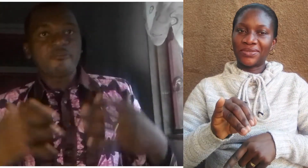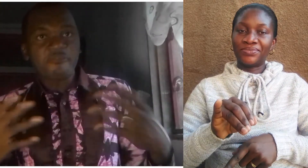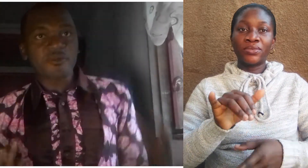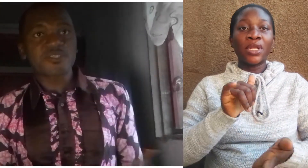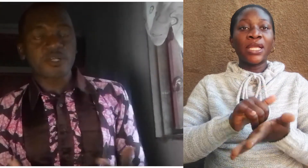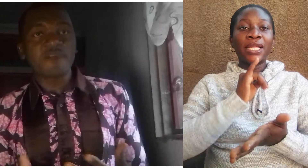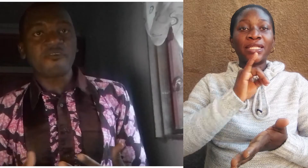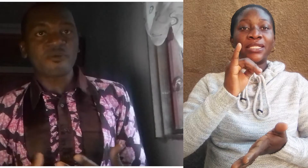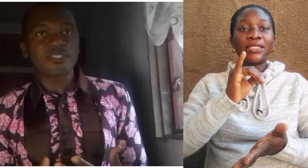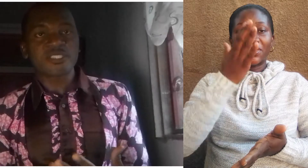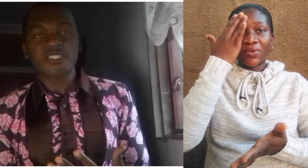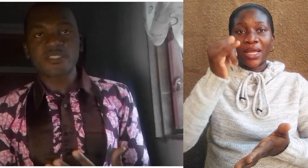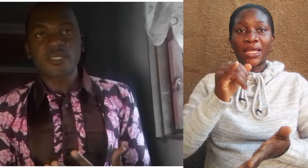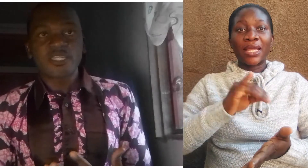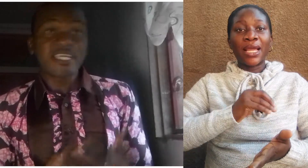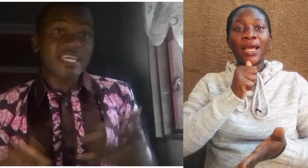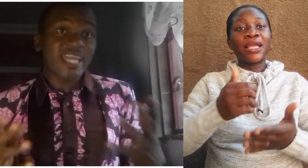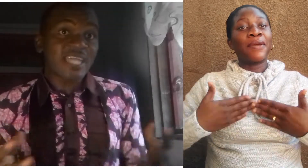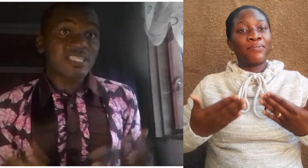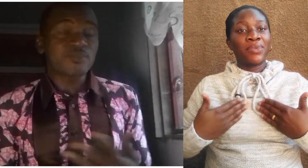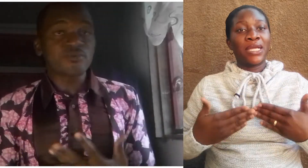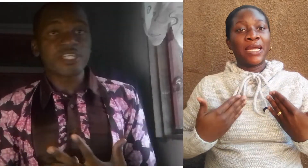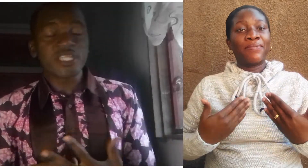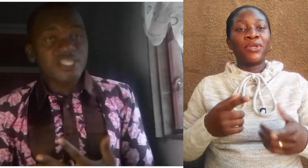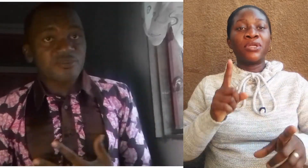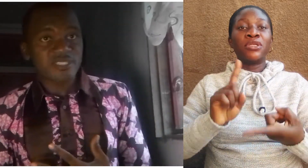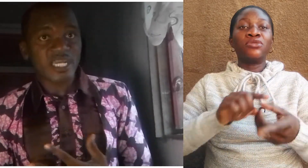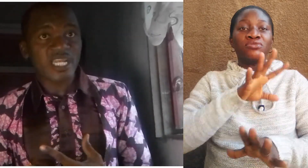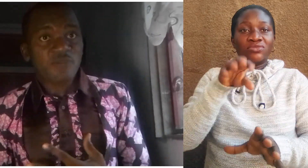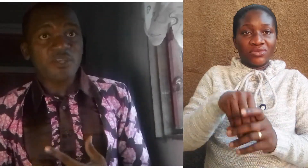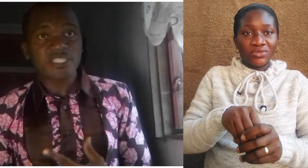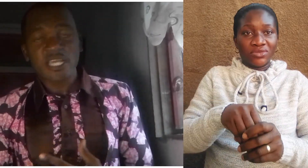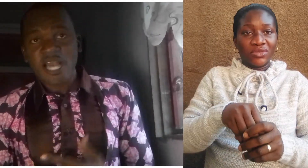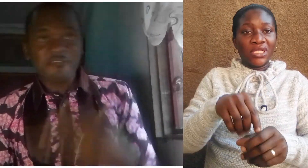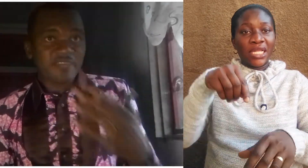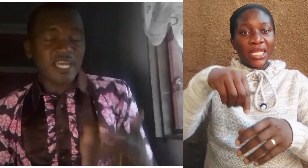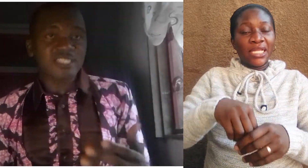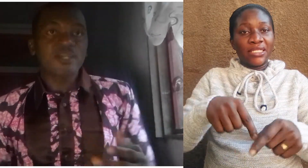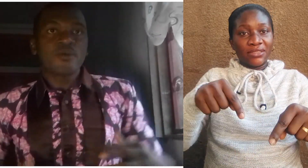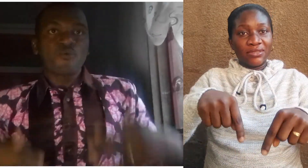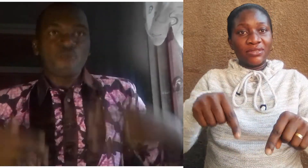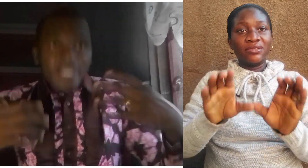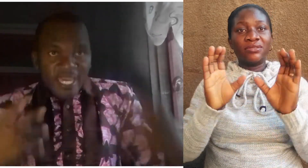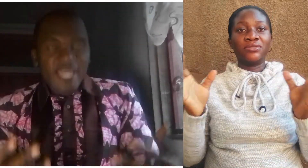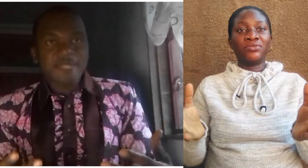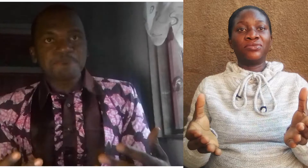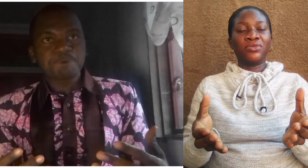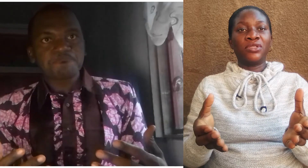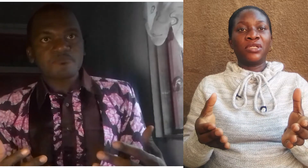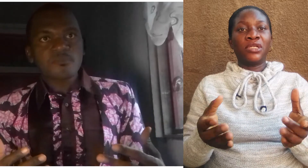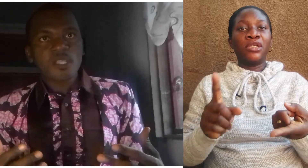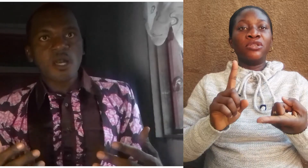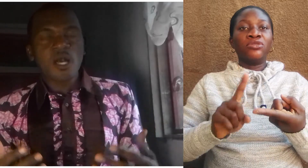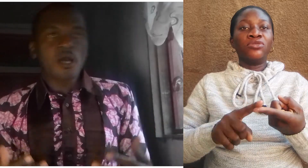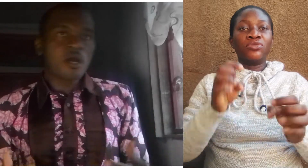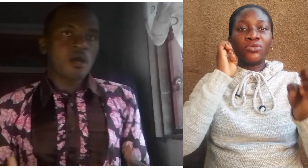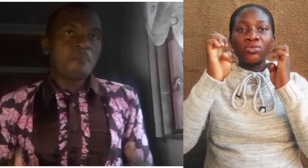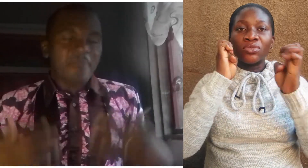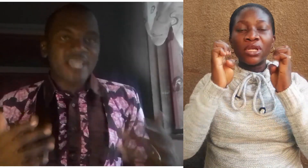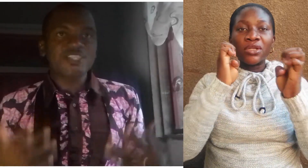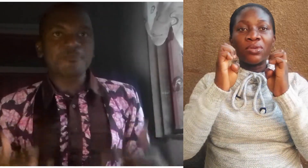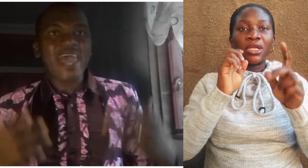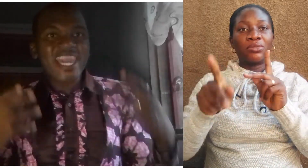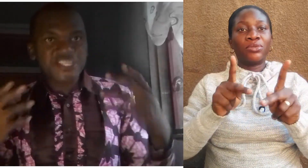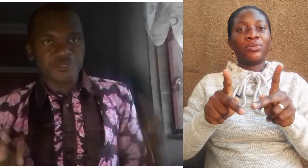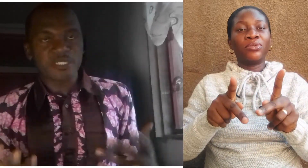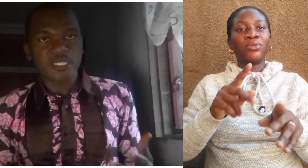this first conference dedicated to indigenous sign language. I think that we can